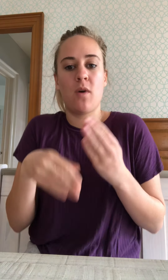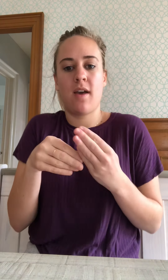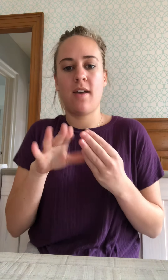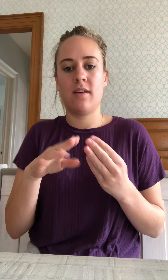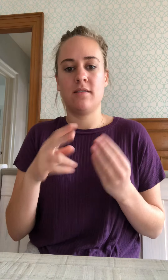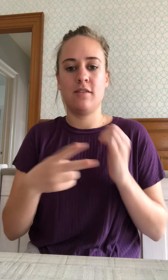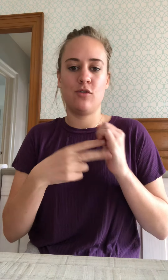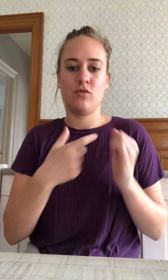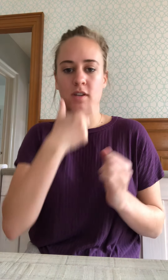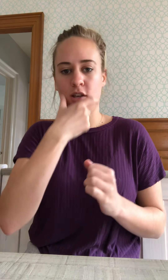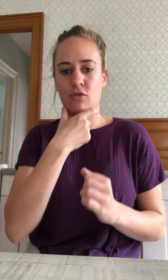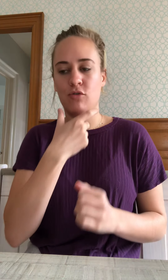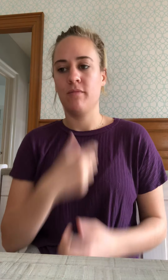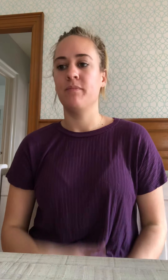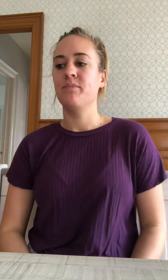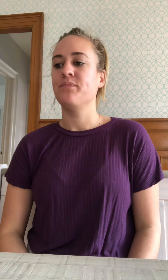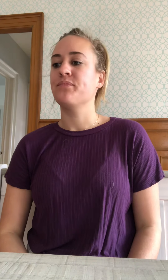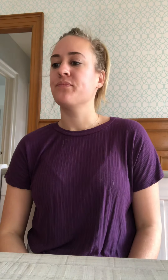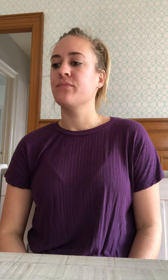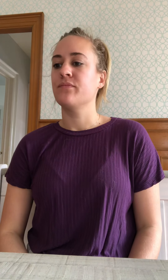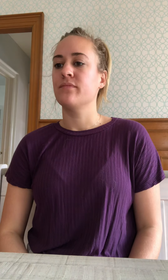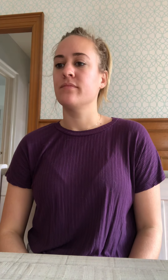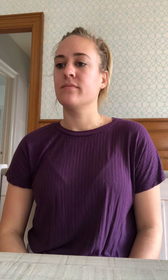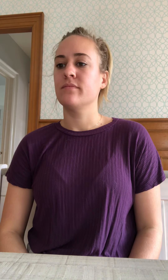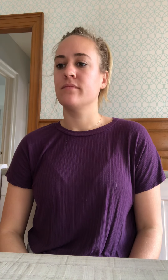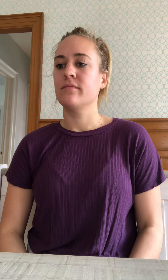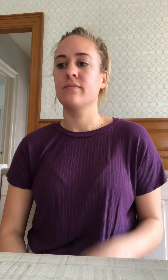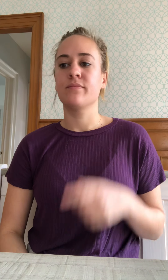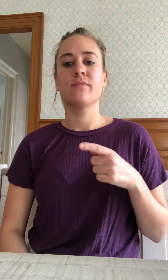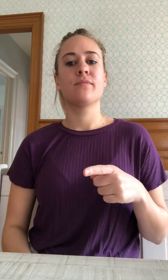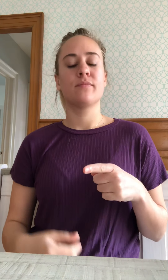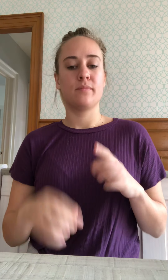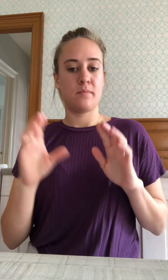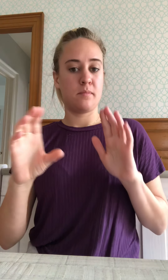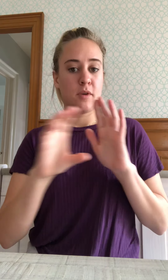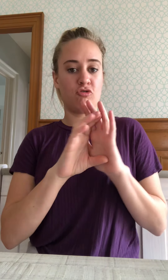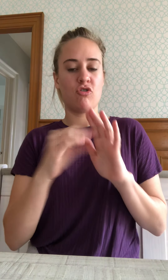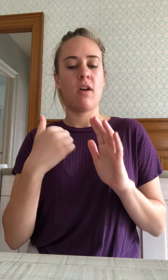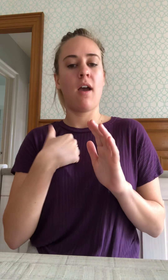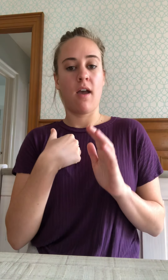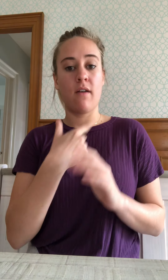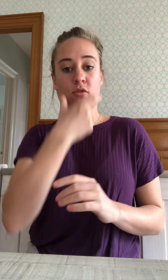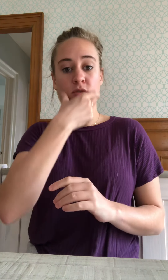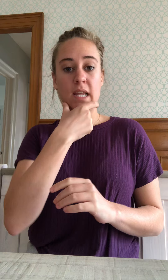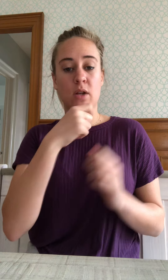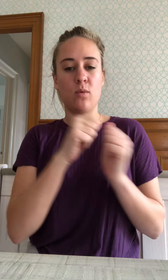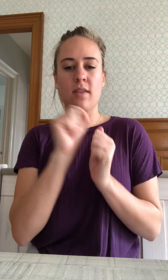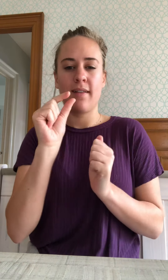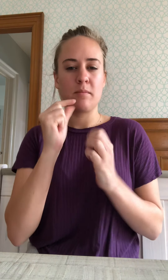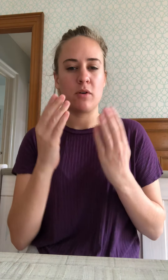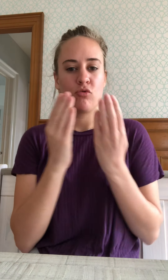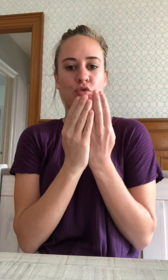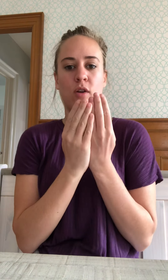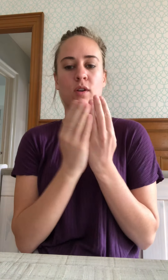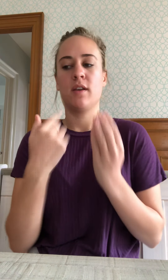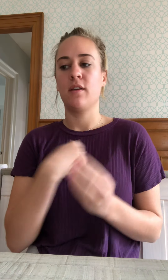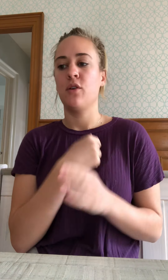This is a retainer where we have a bit of crowding, and we've done a sort of